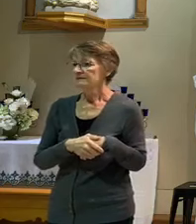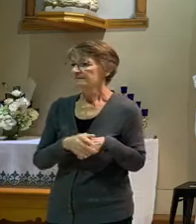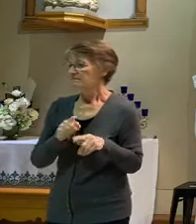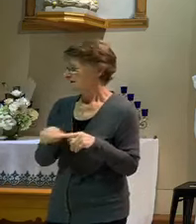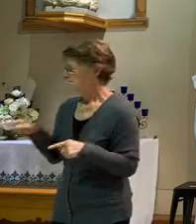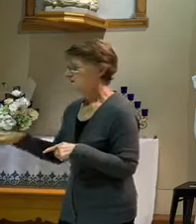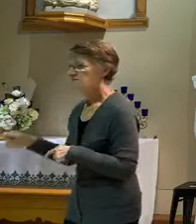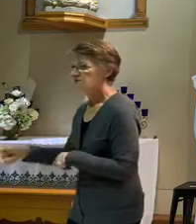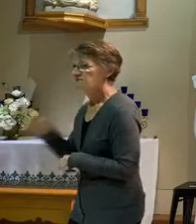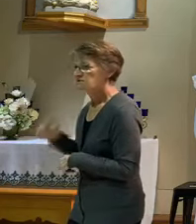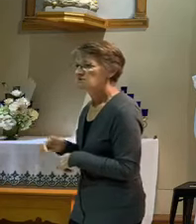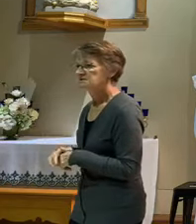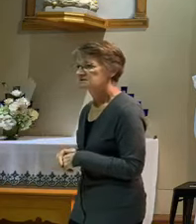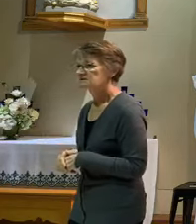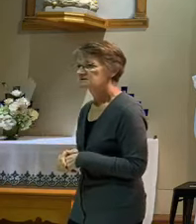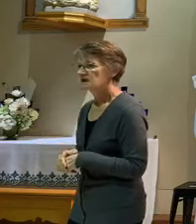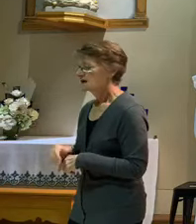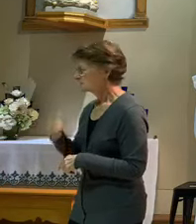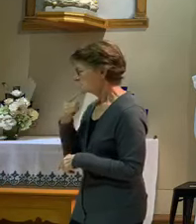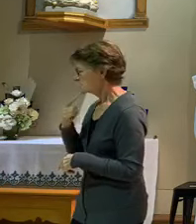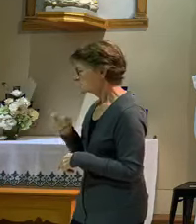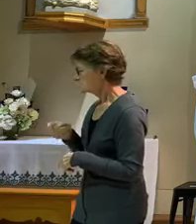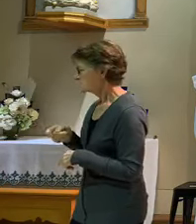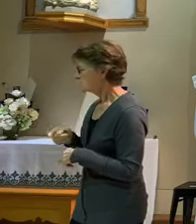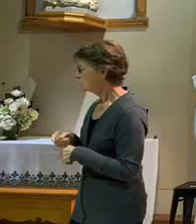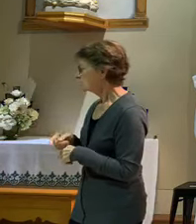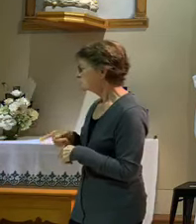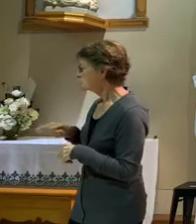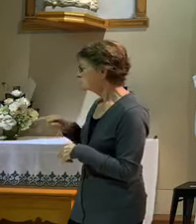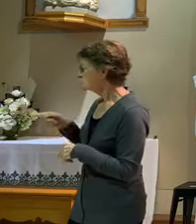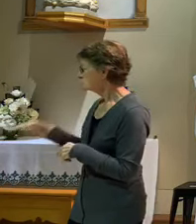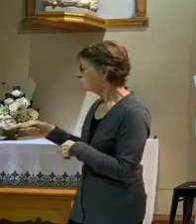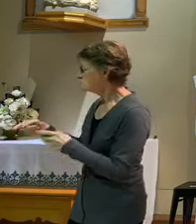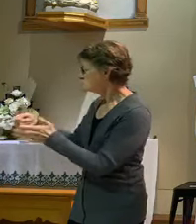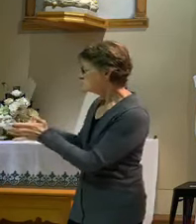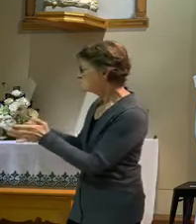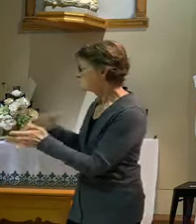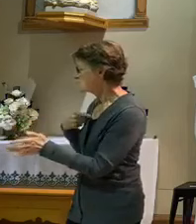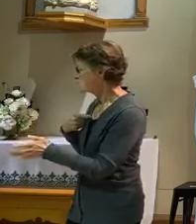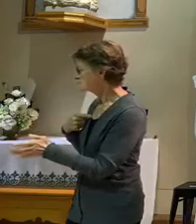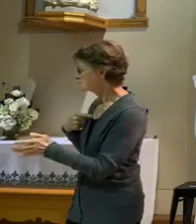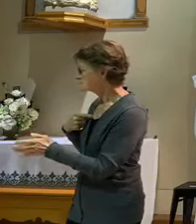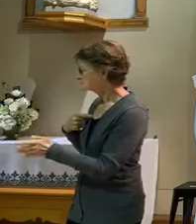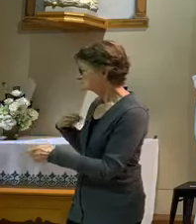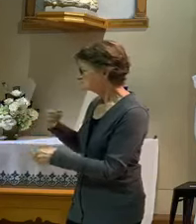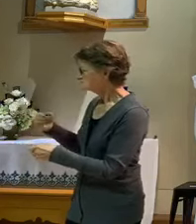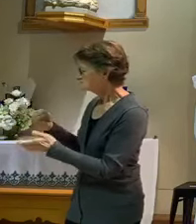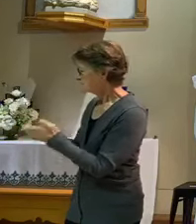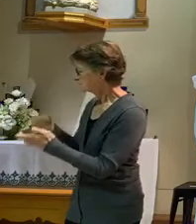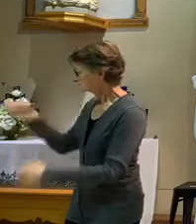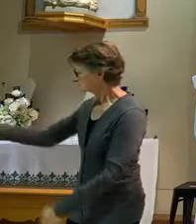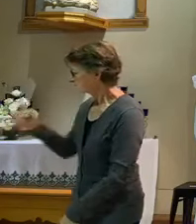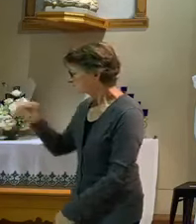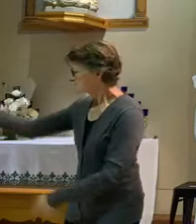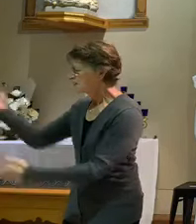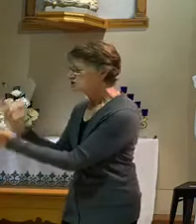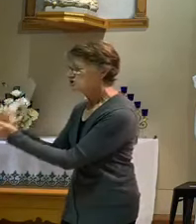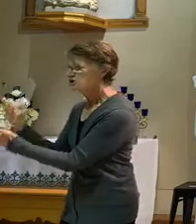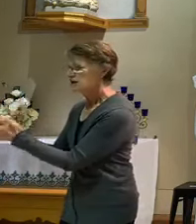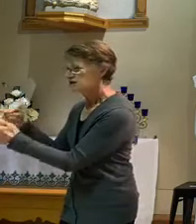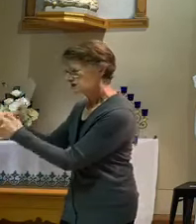he refused. Instead, he had the fellow servant put in prison until he paid back the